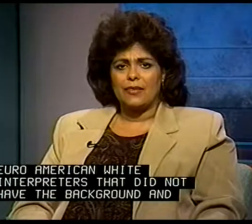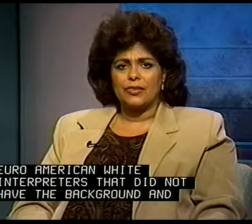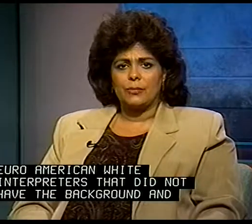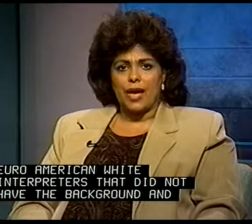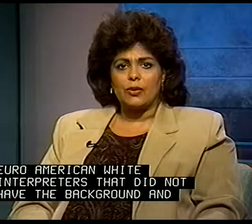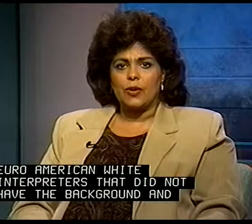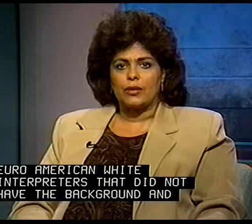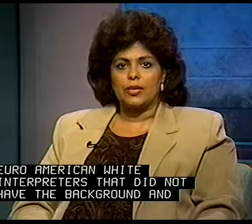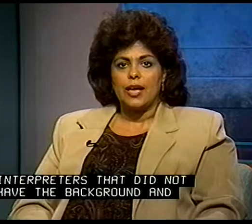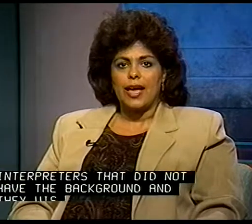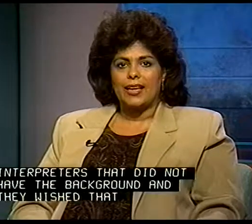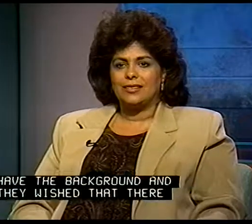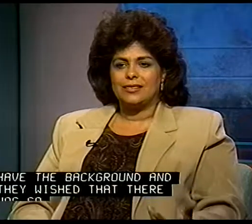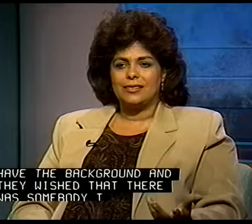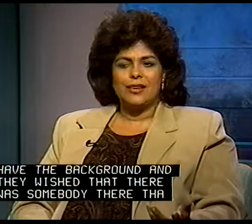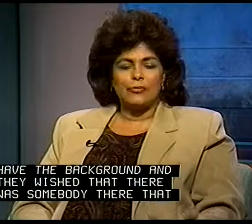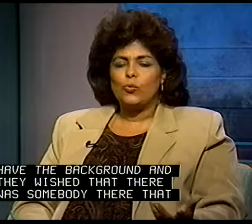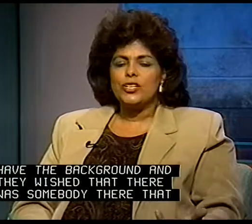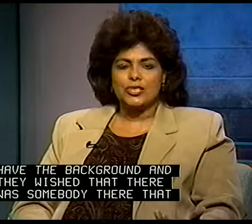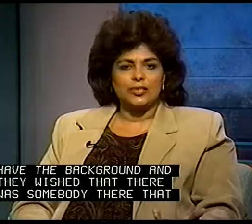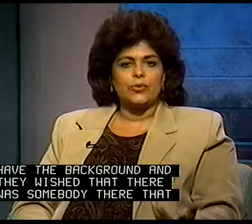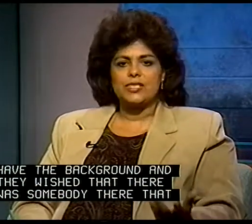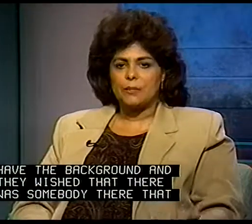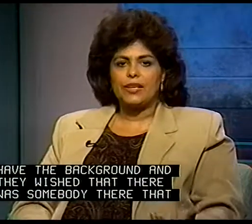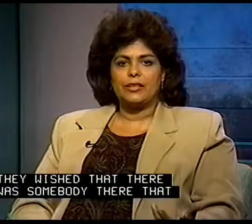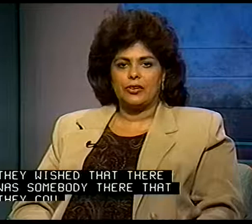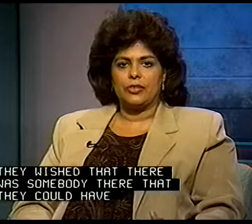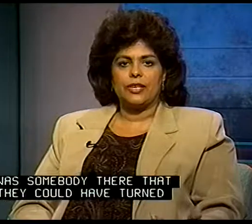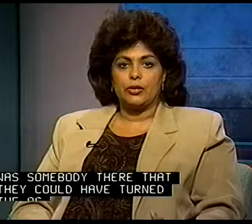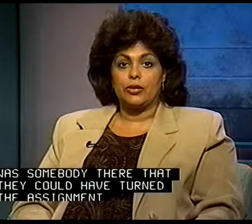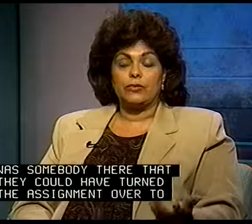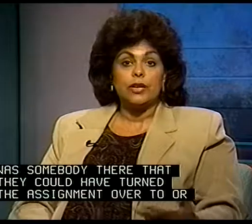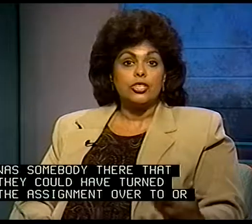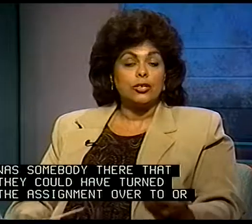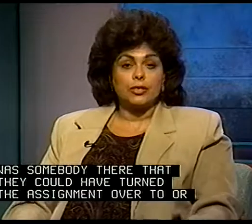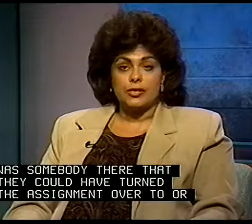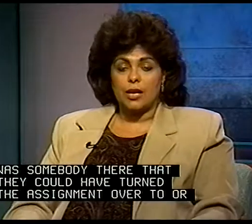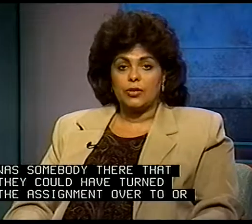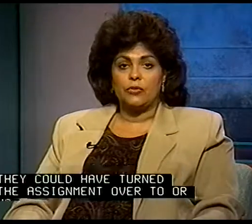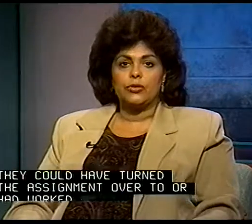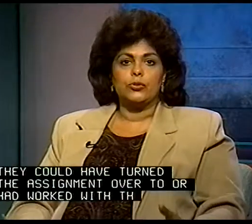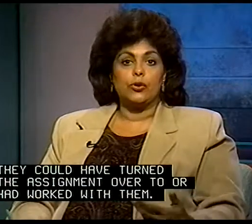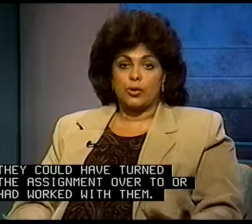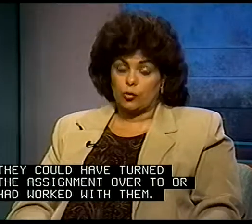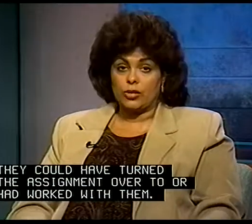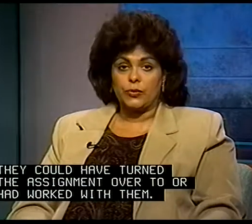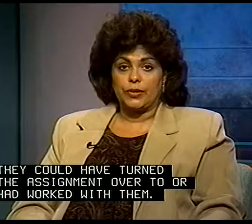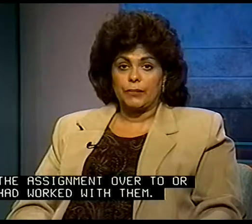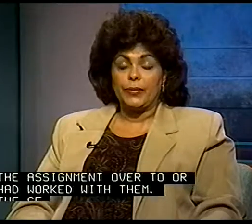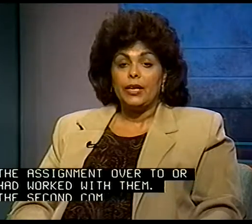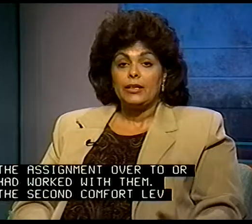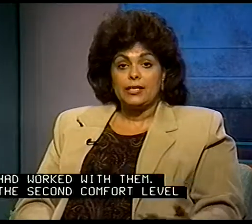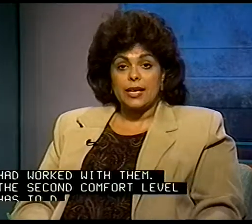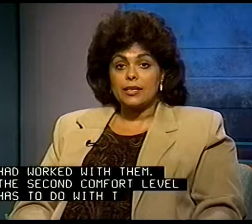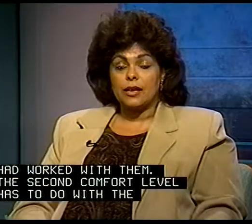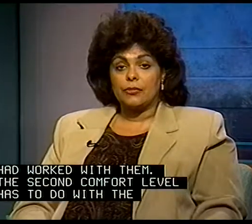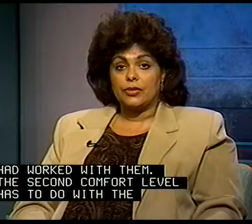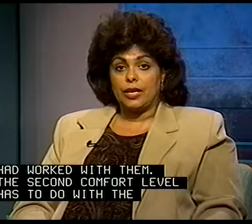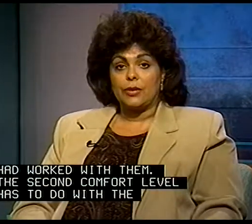the background, and they wished that there was somebody there that they could have turned the assignment over to or had worked with them. The second comfort level has